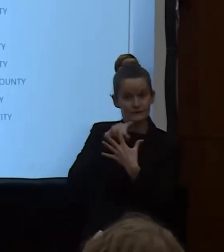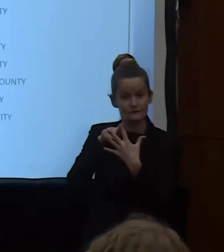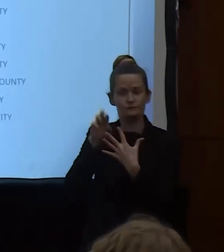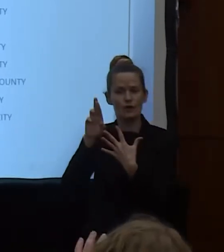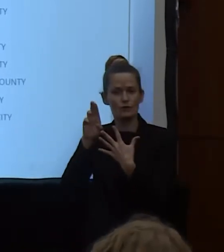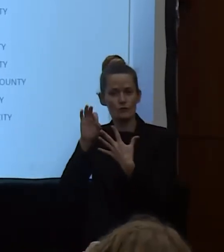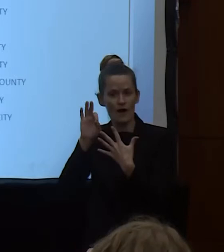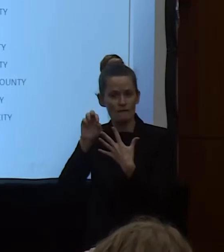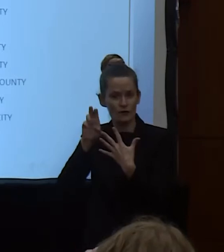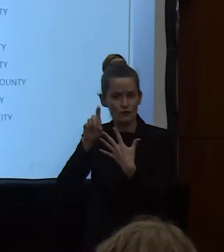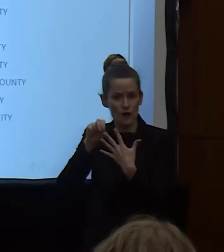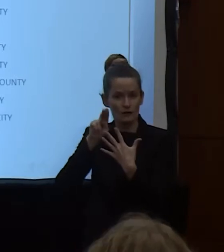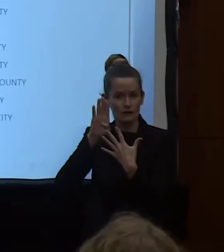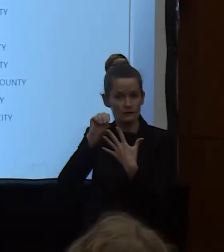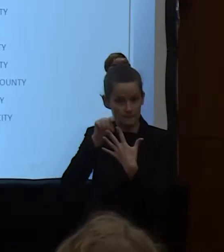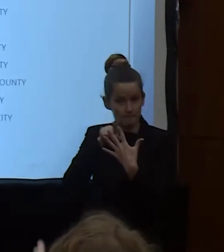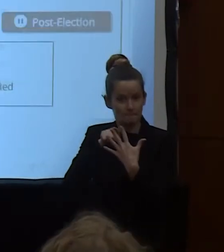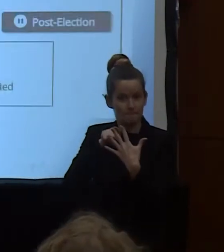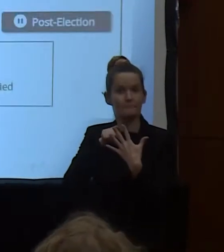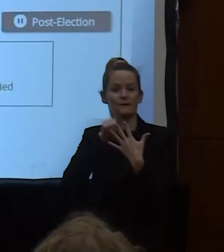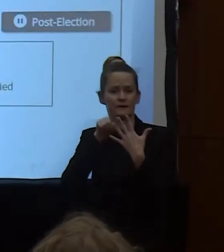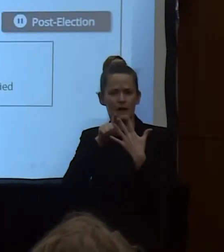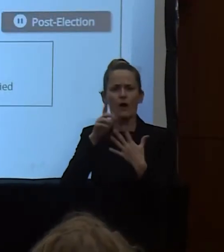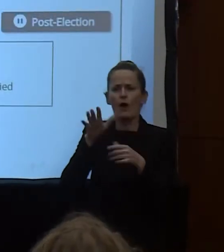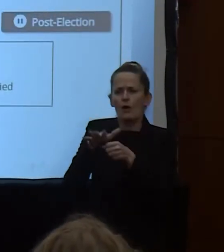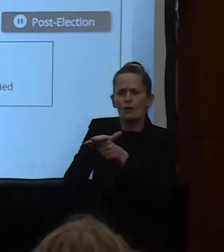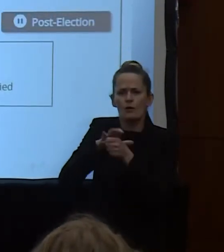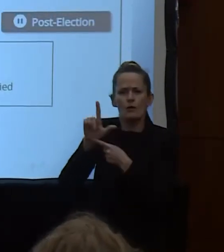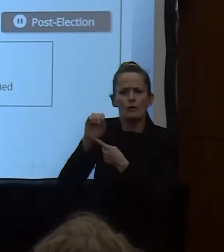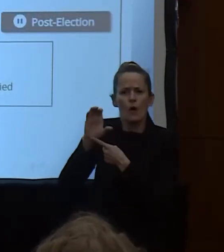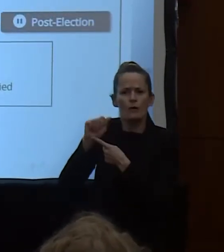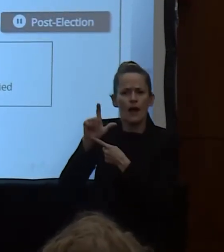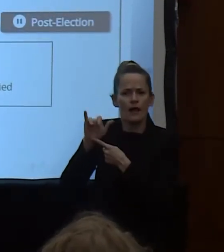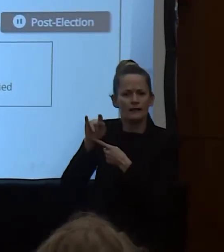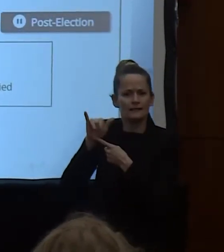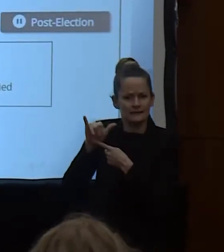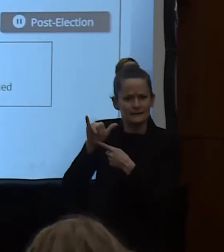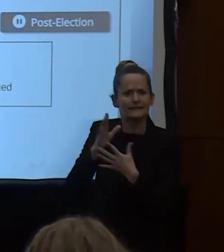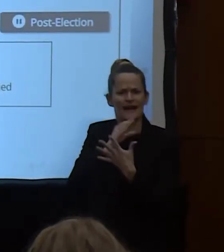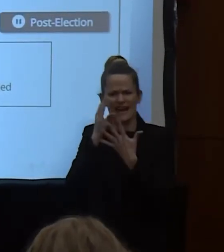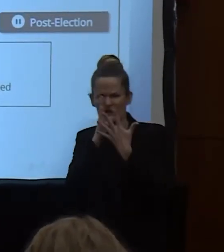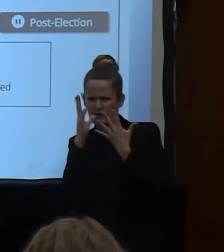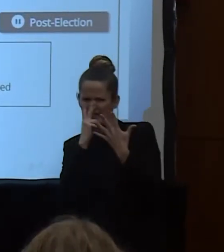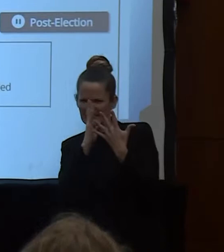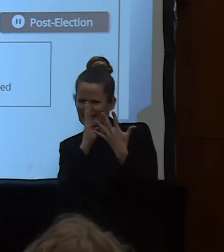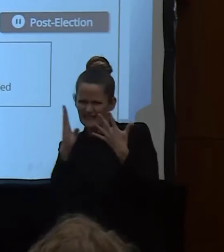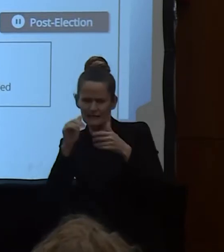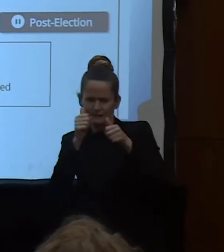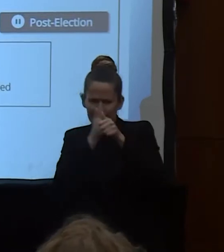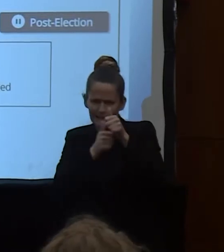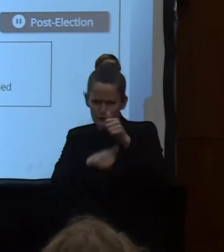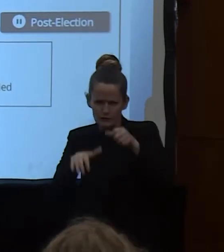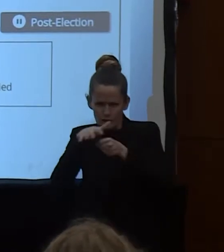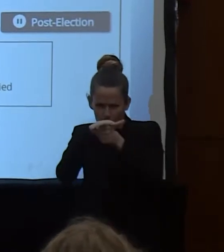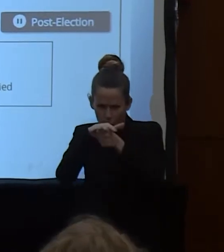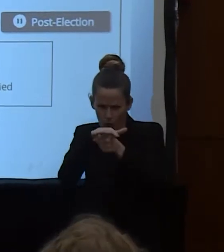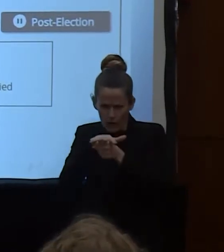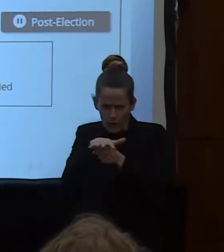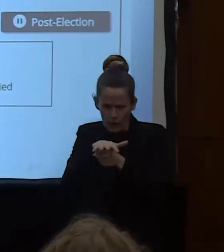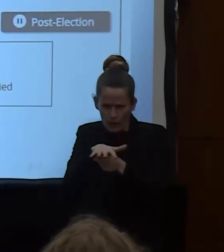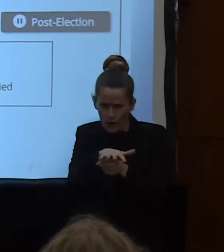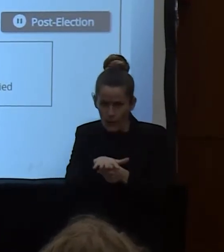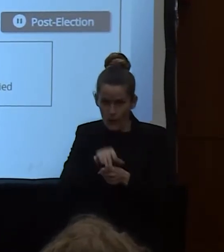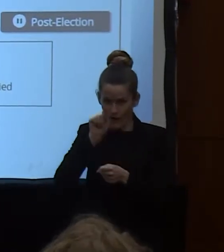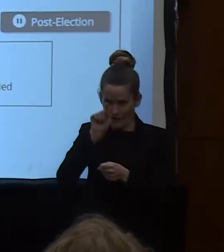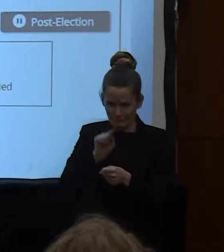and statistics. When you click on our results by locality and then you choose a locality, you're going to see those 5 categories